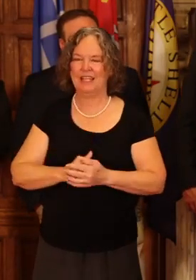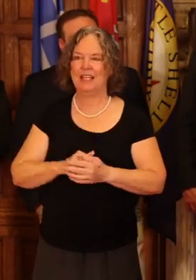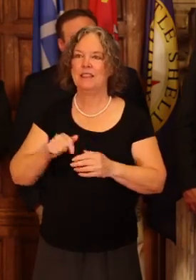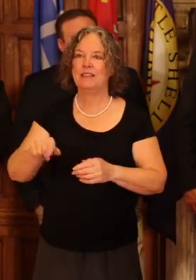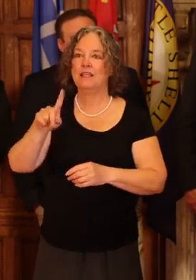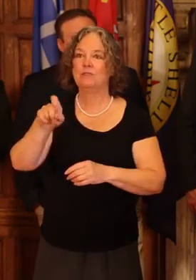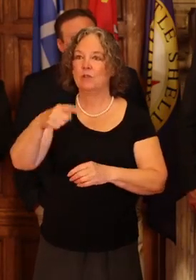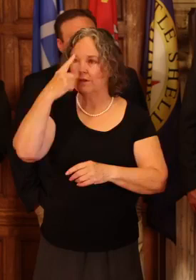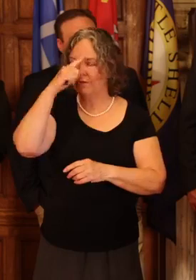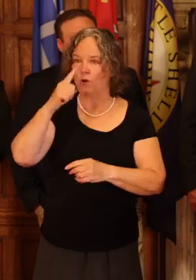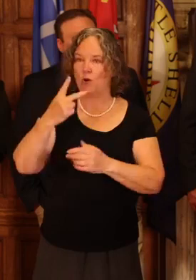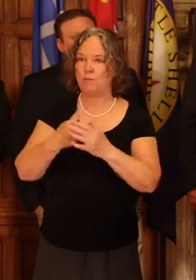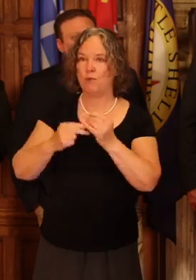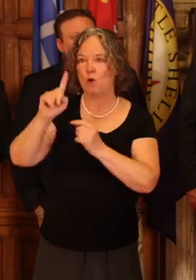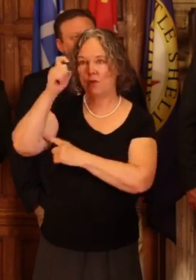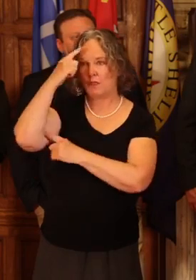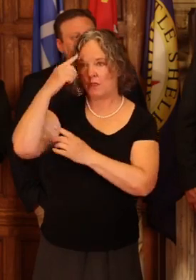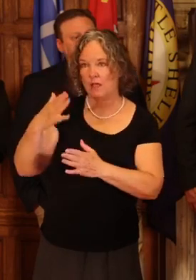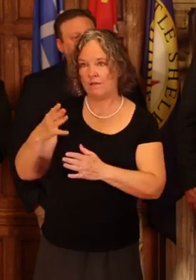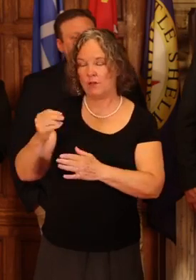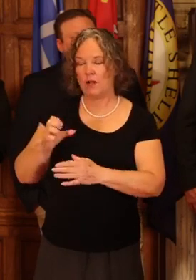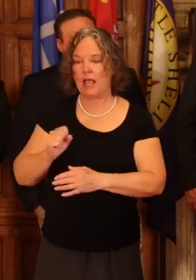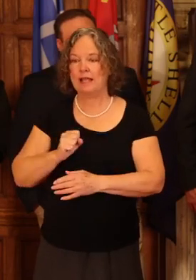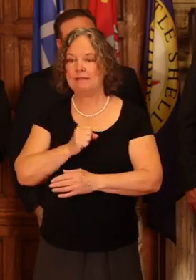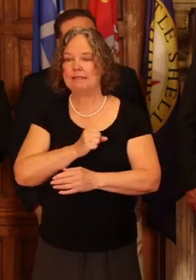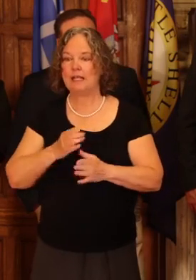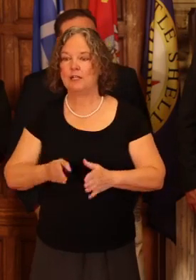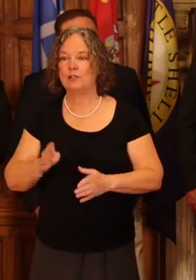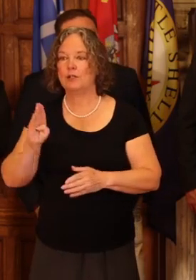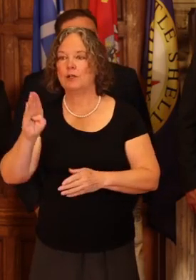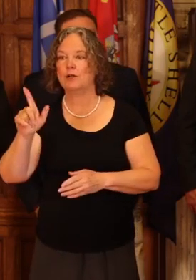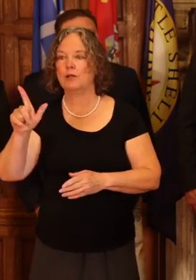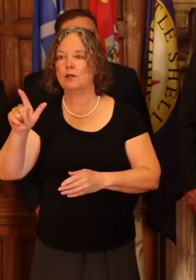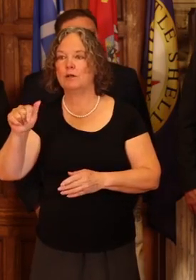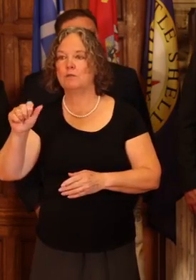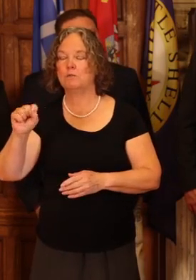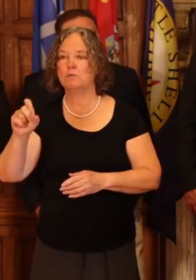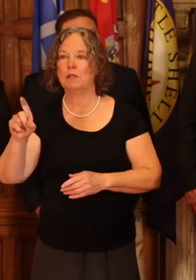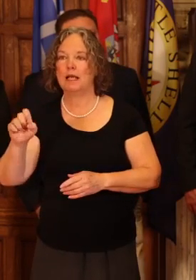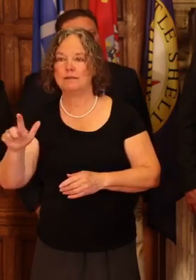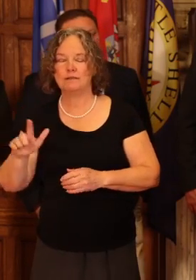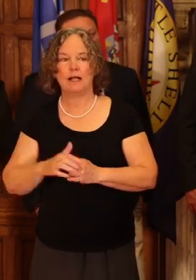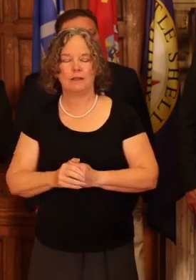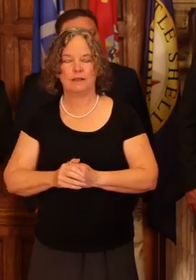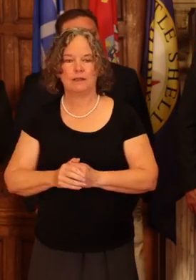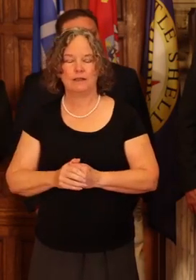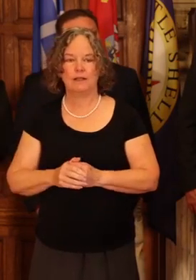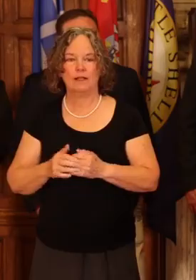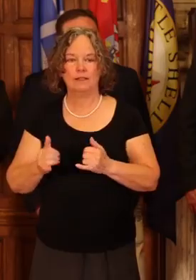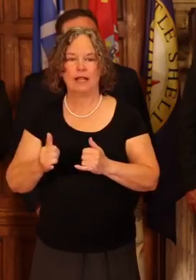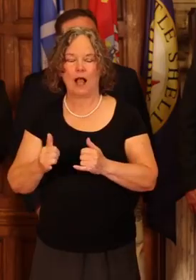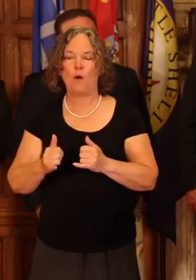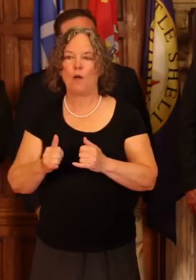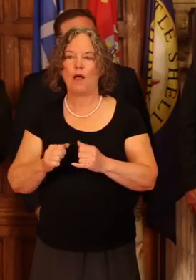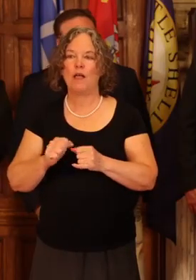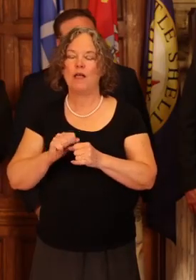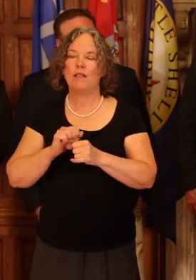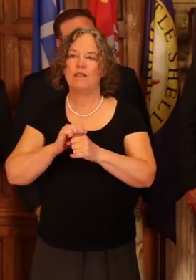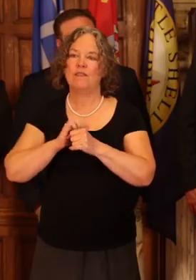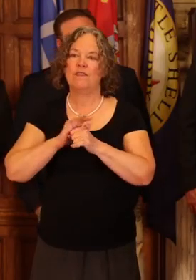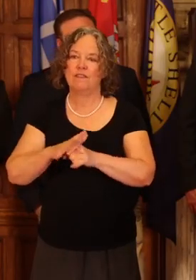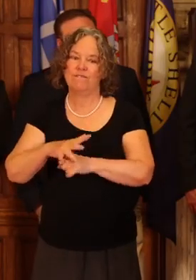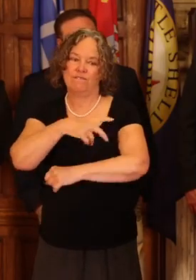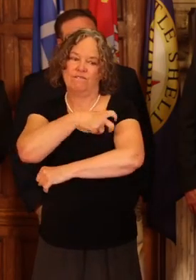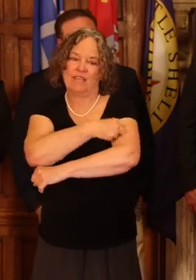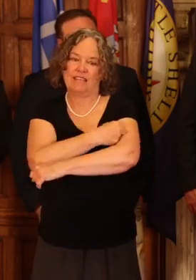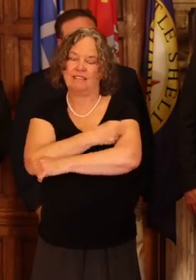is for both the governor and Senator Blaisdell. There's been a slowing down of COVID vaccine demand